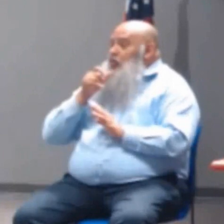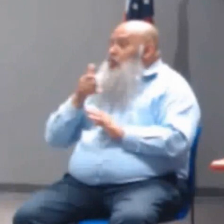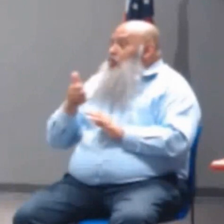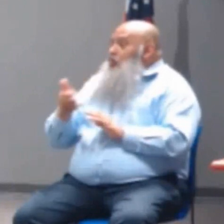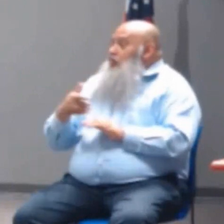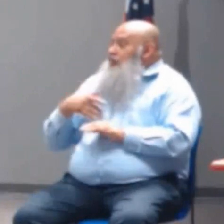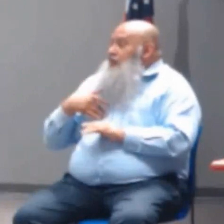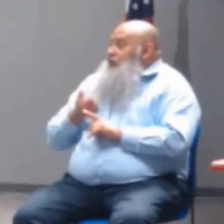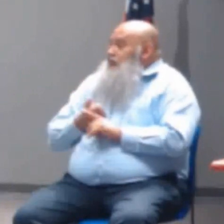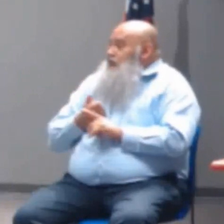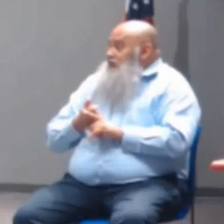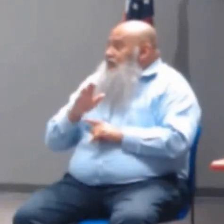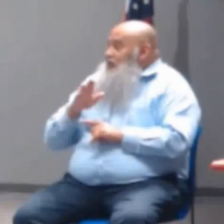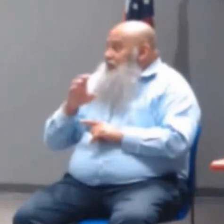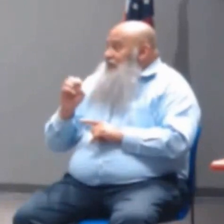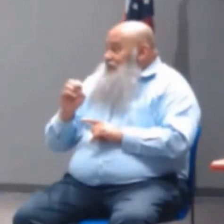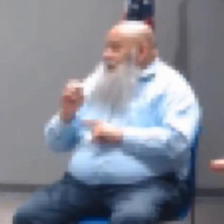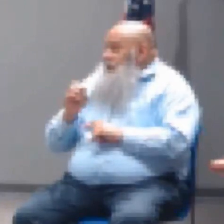be,